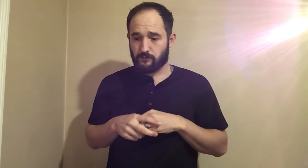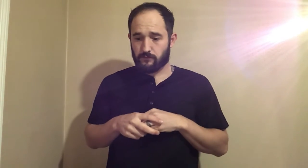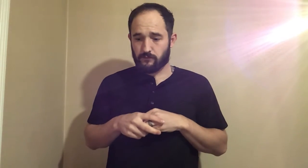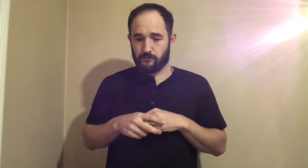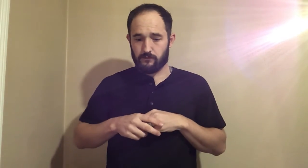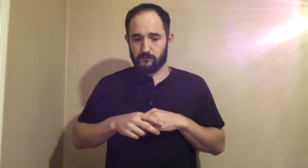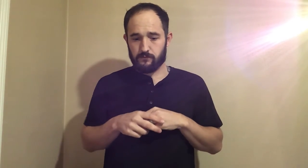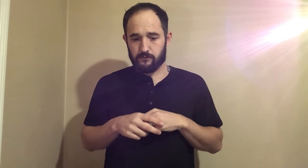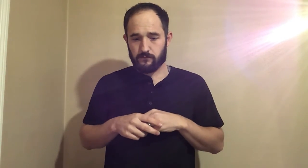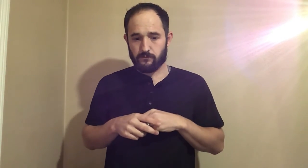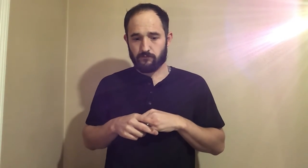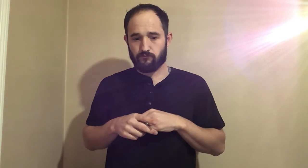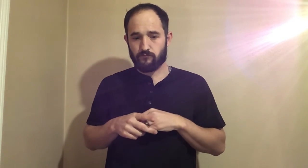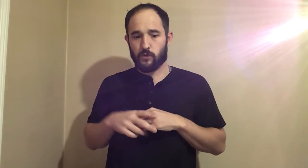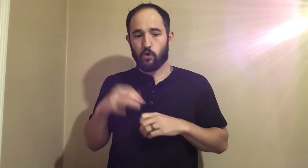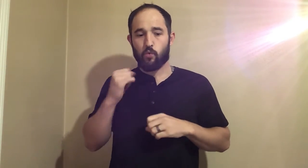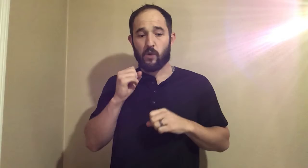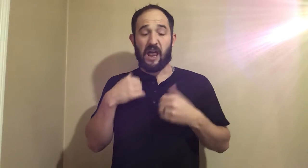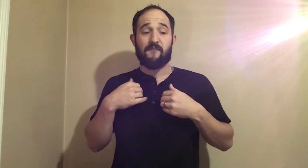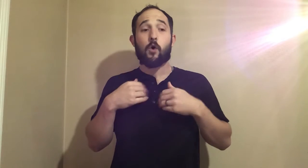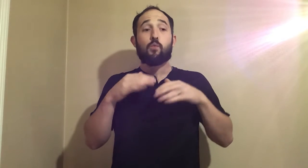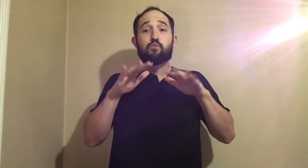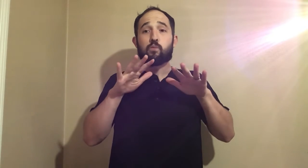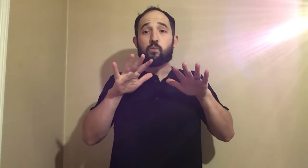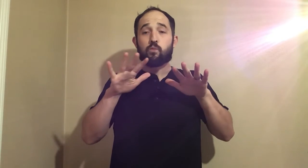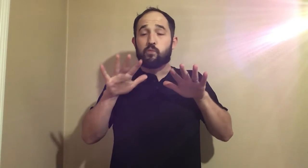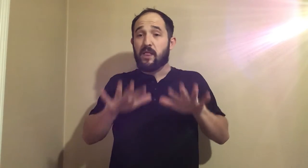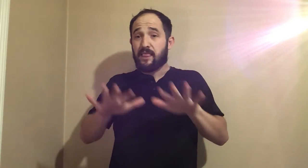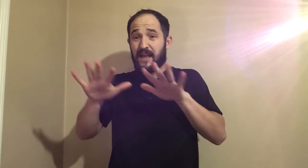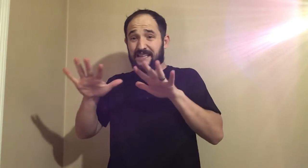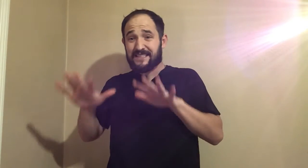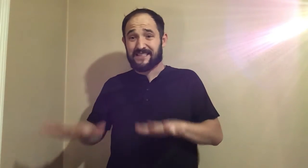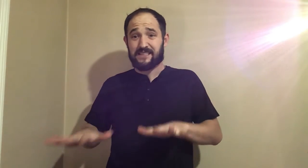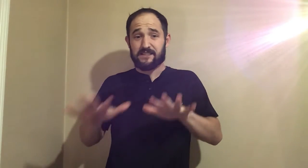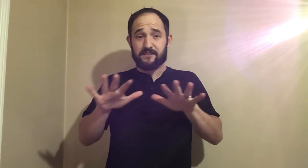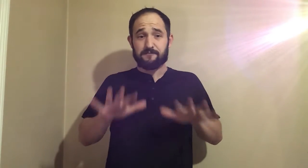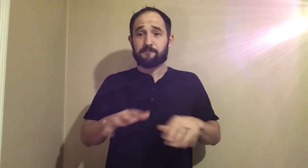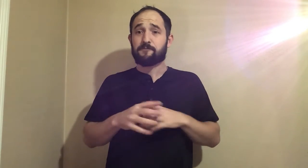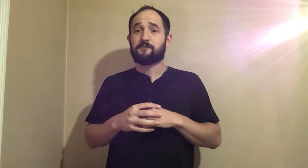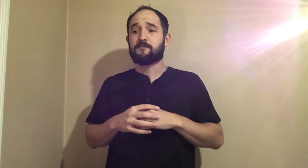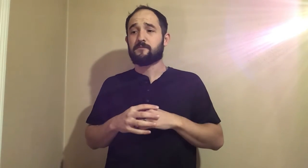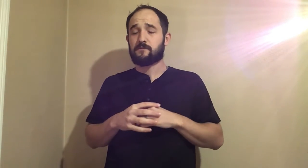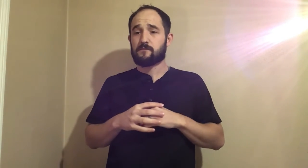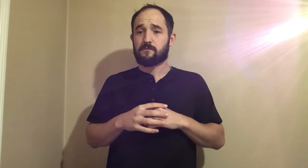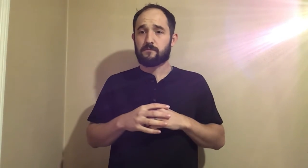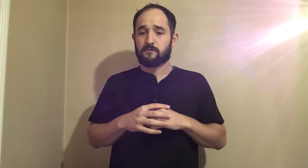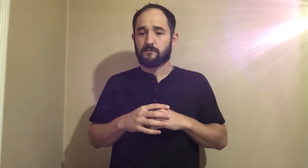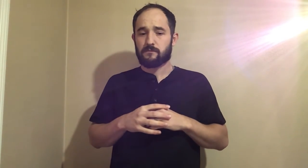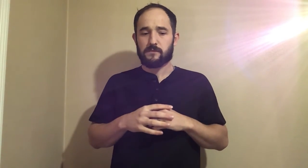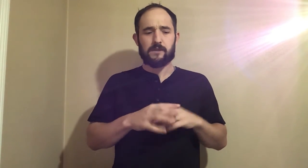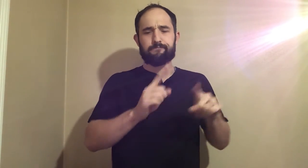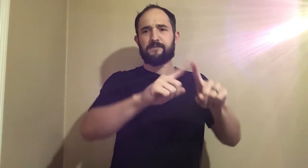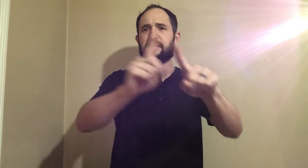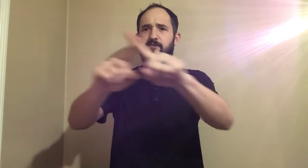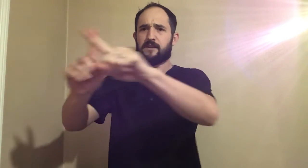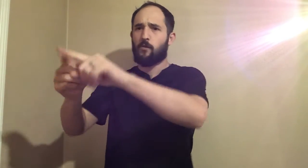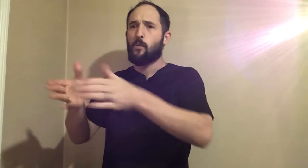relaxation techniques. There's a lot of things that she could try, but she probably has